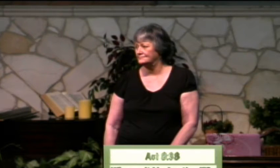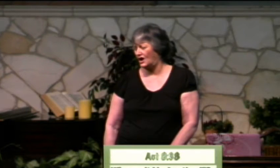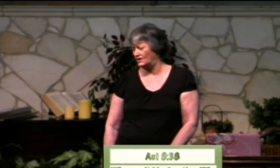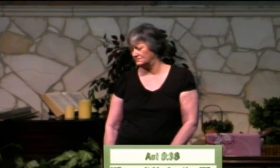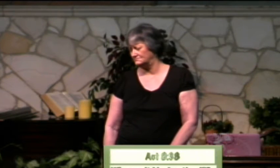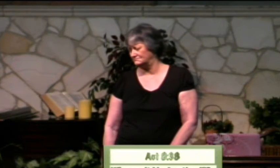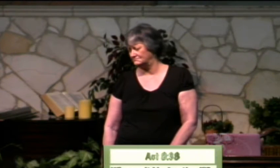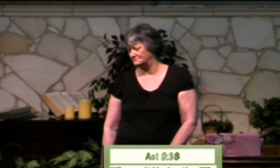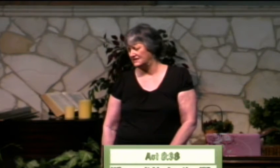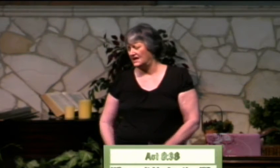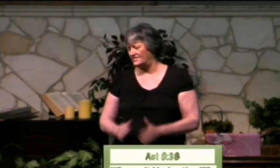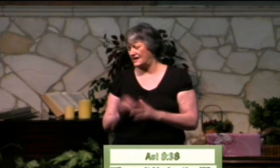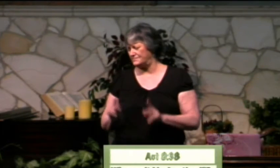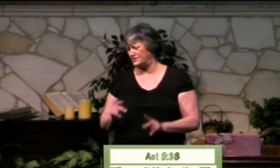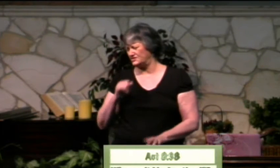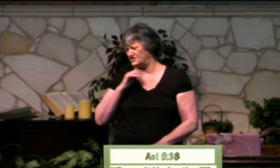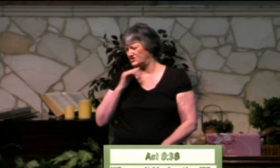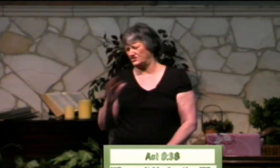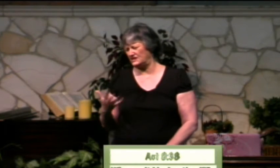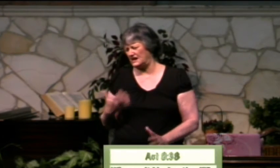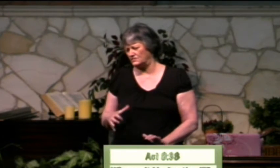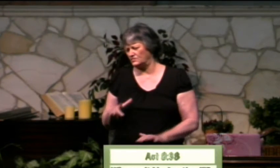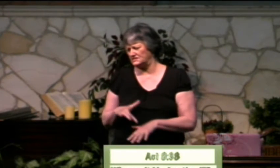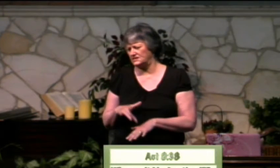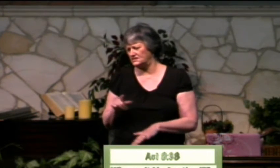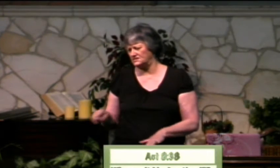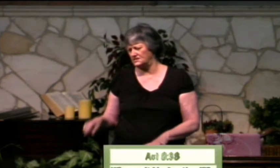oh, that person is dirty. I don't want to touch them.